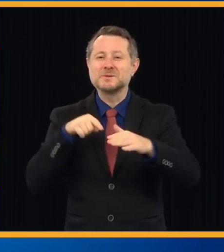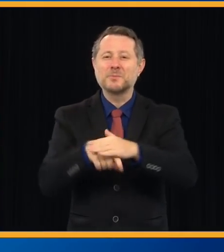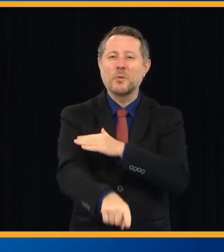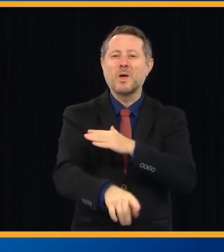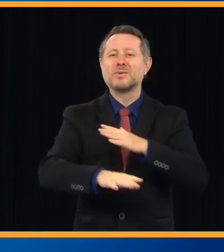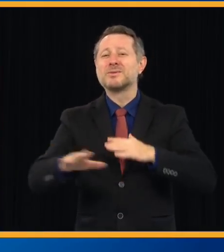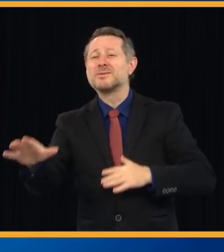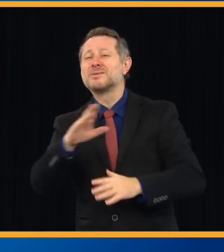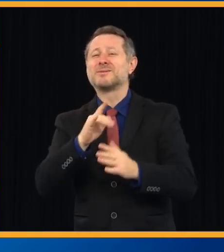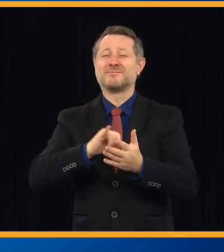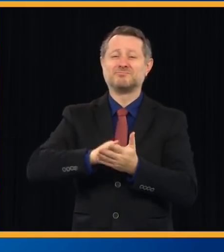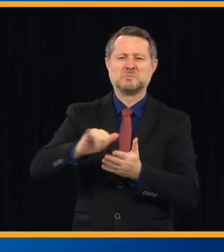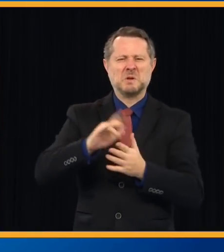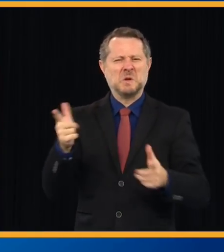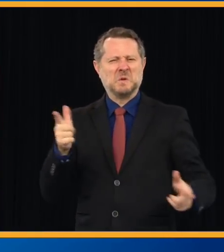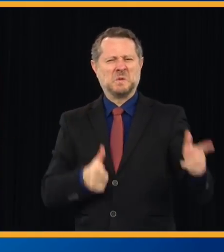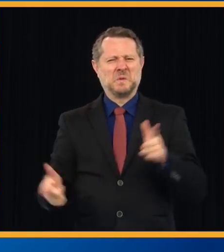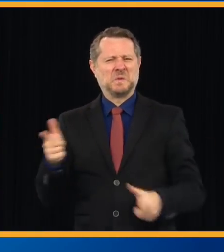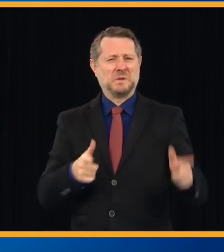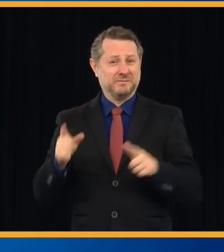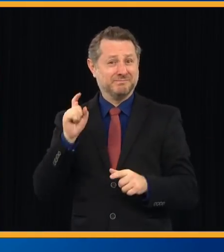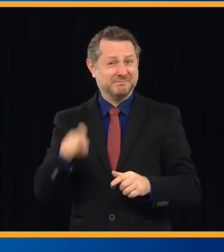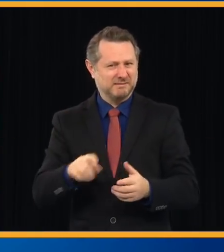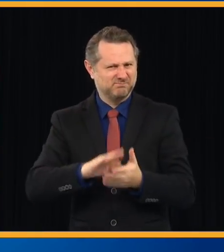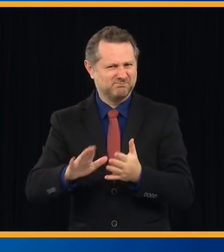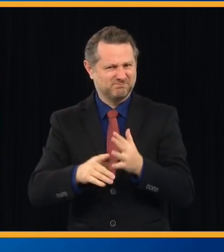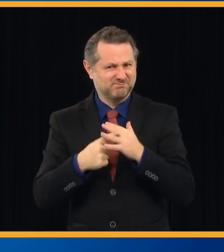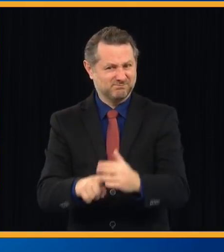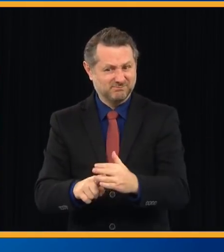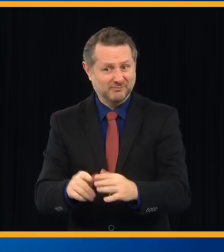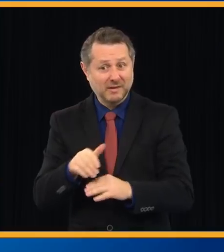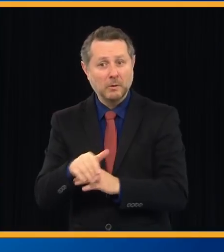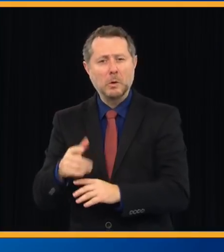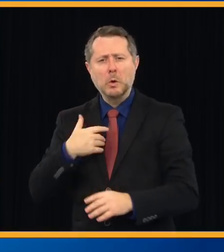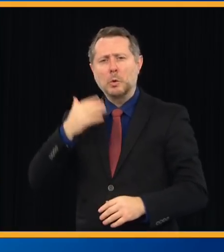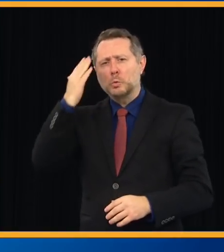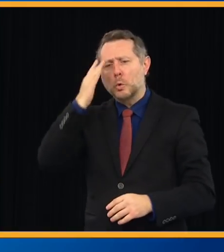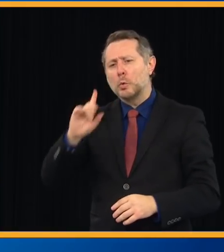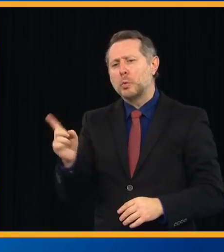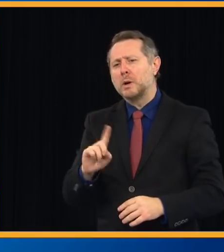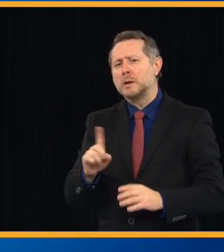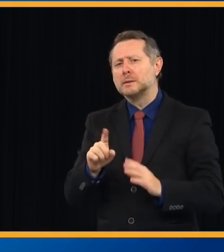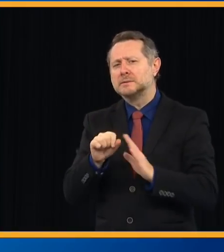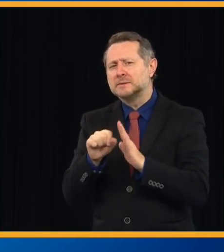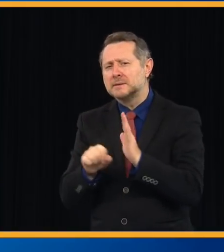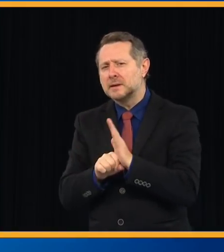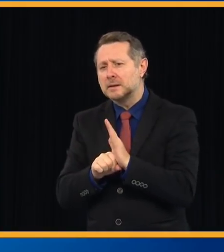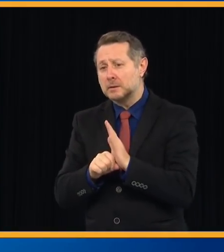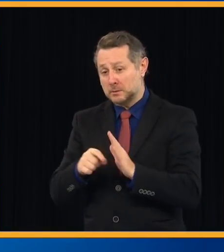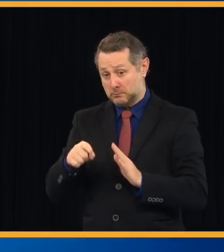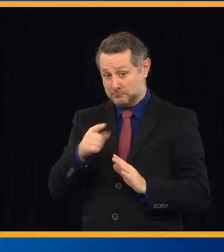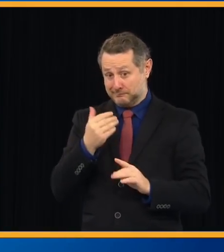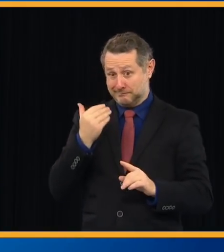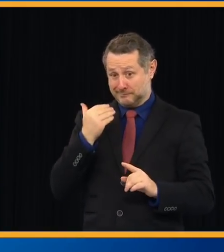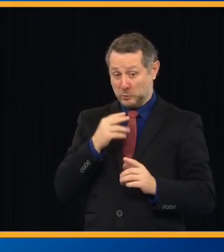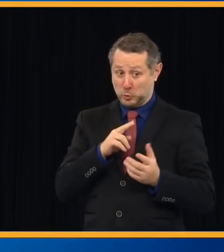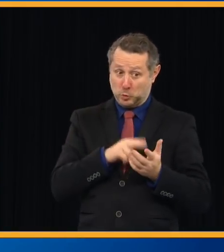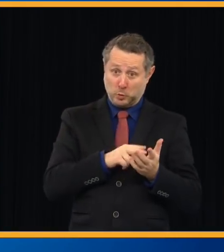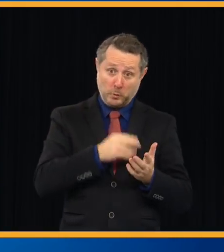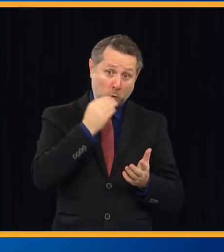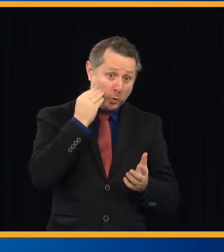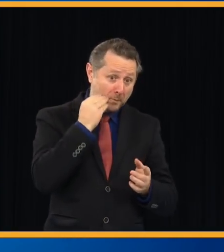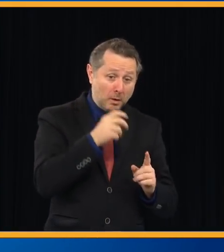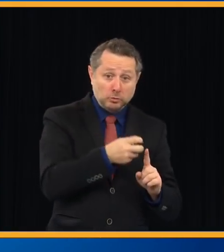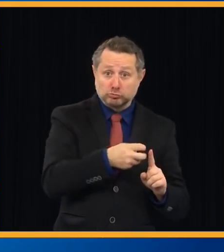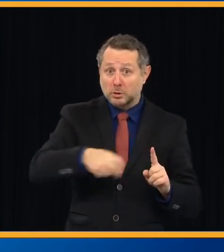protocols. Where in the state are these people who are being transferred from a nursing home? What's their sex?